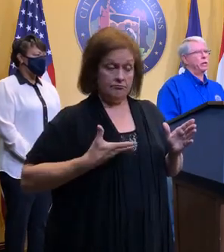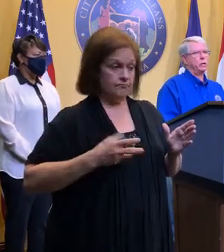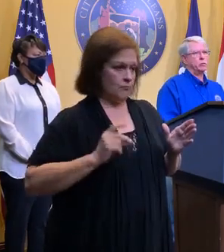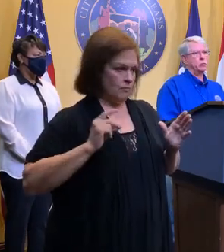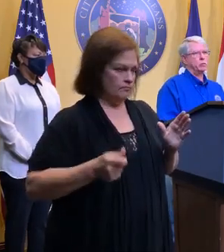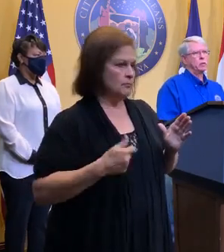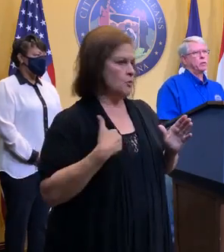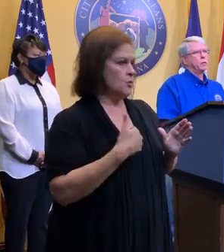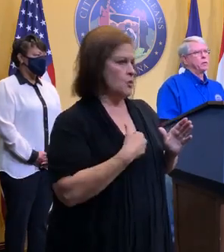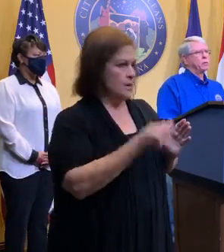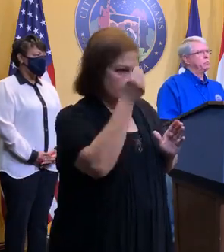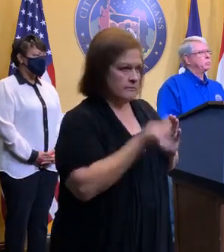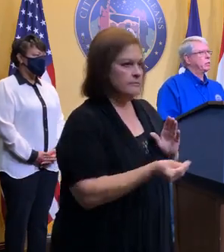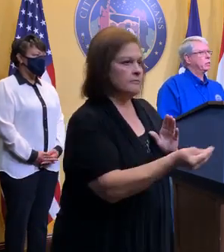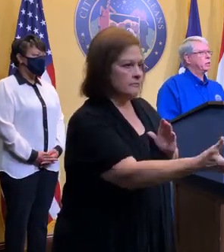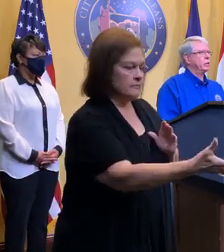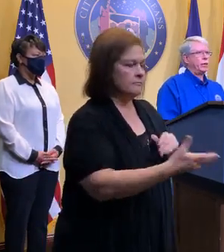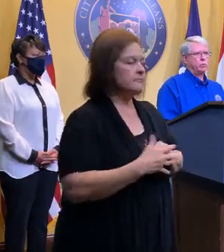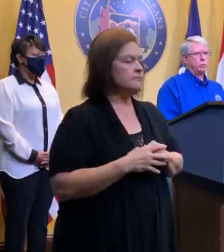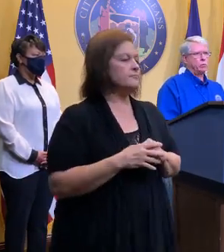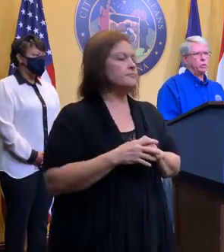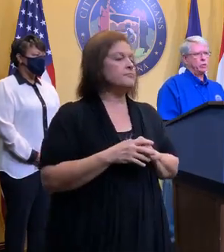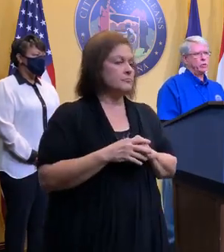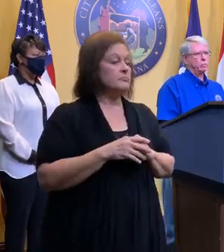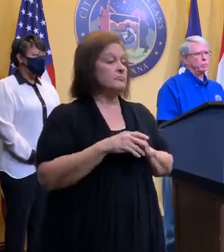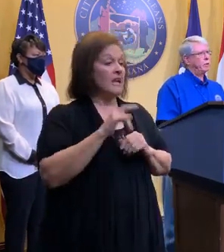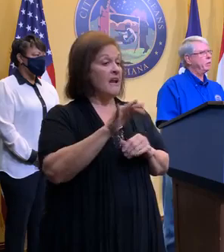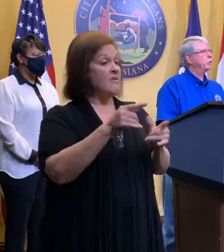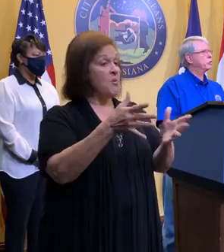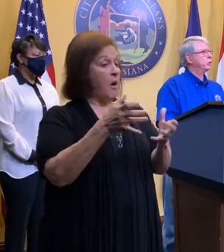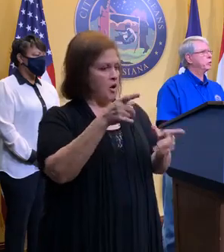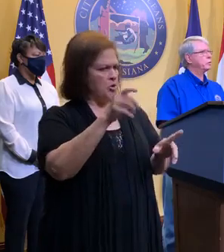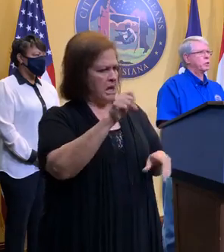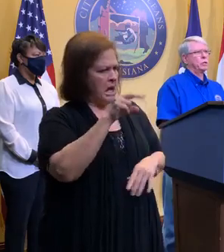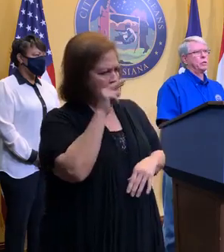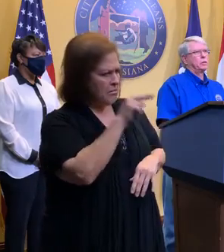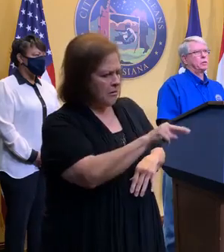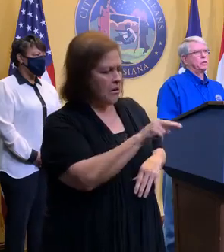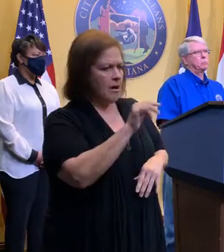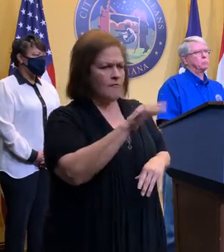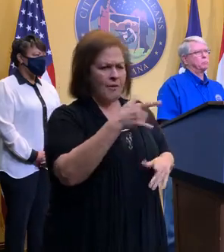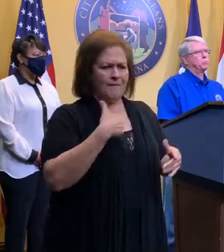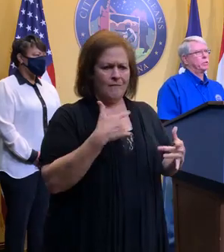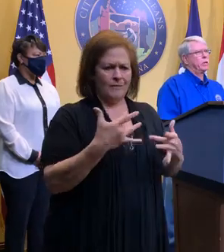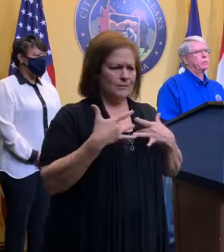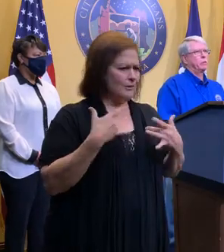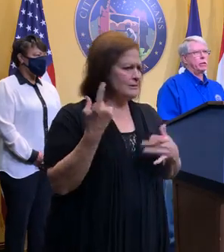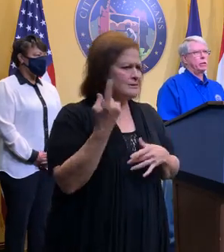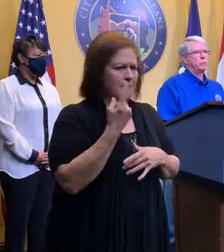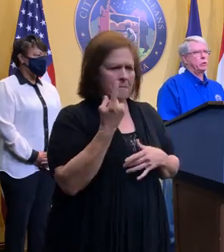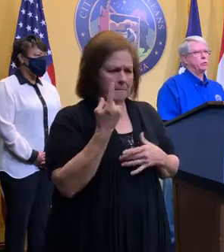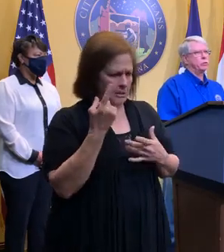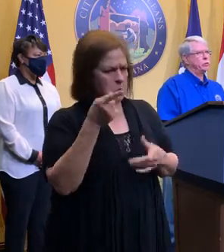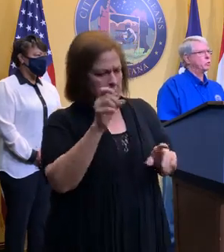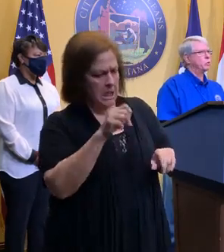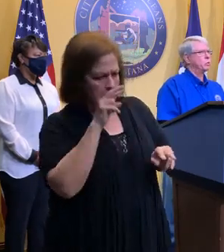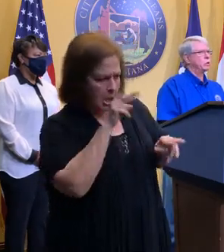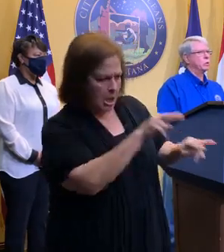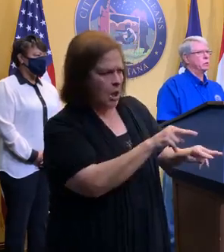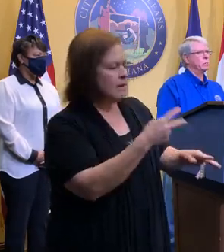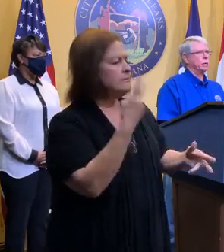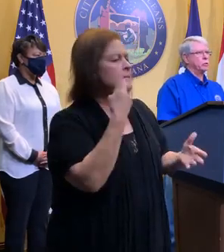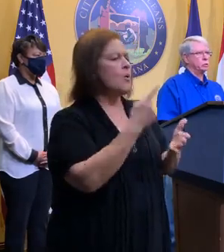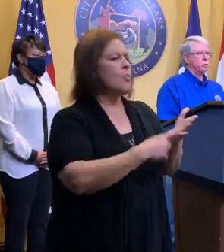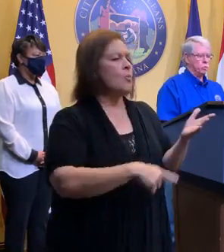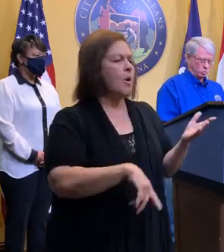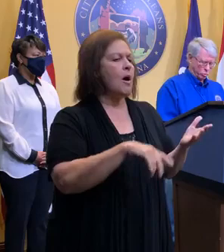as we can. So take a look at that, and if you have any concerns, have a look there, and you can see what's